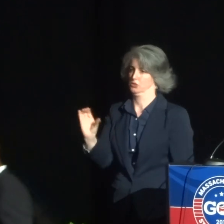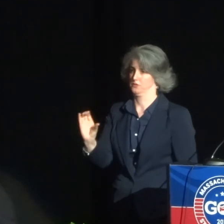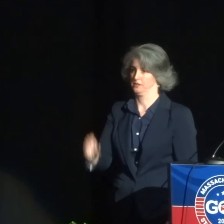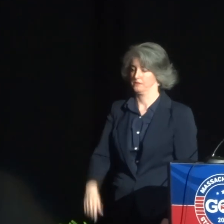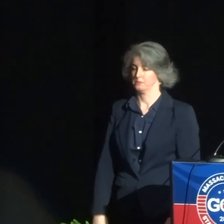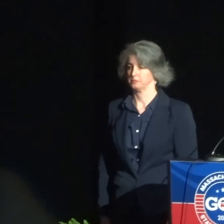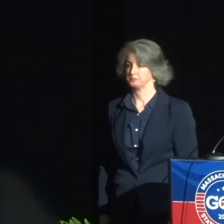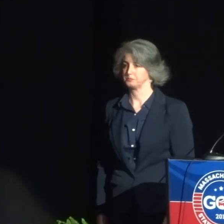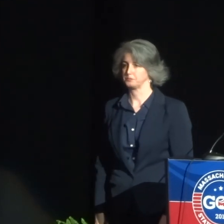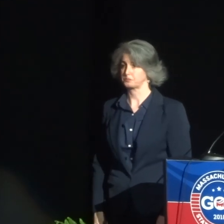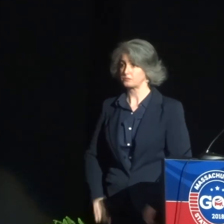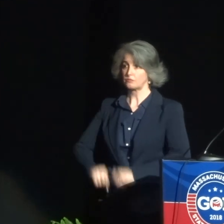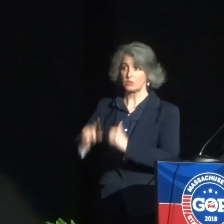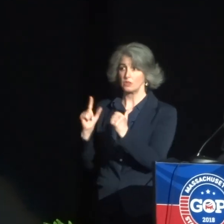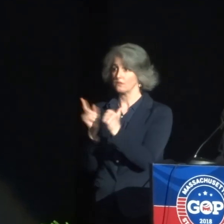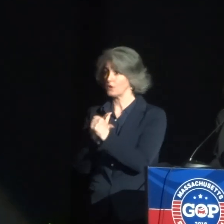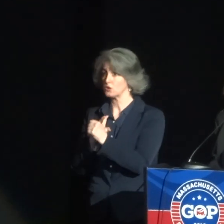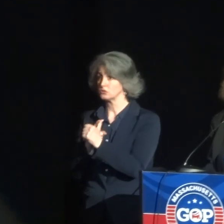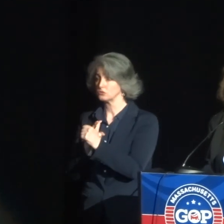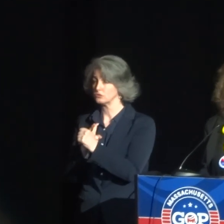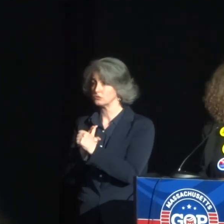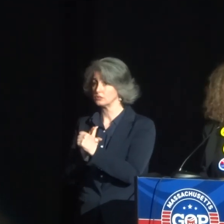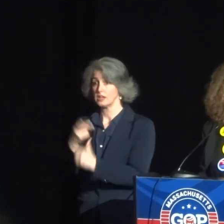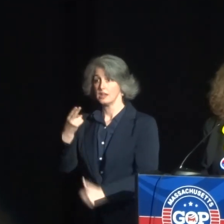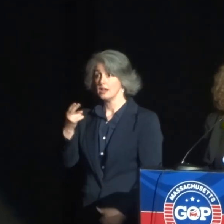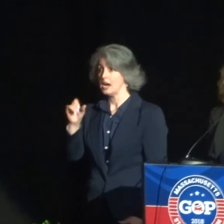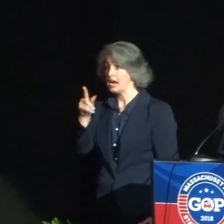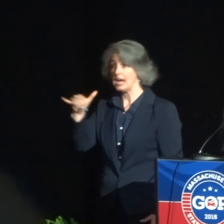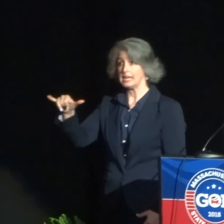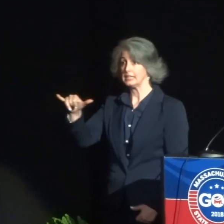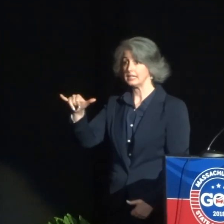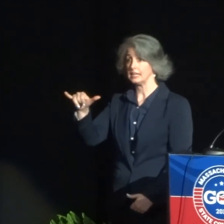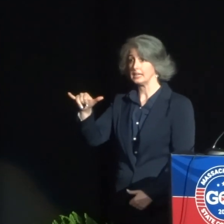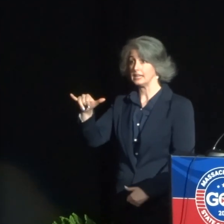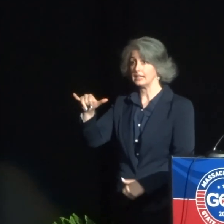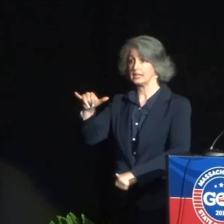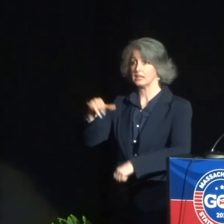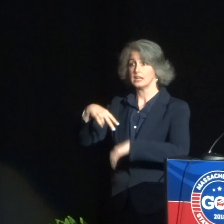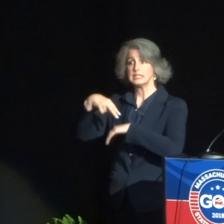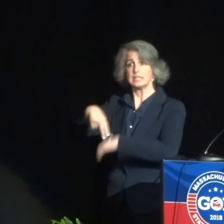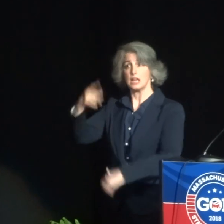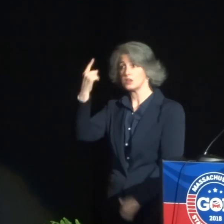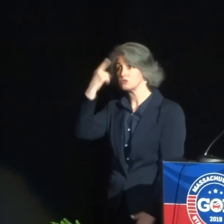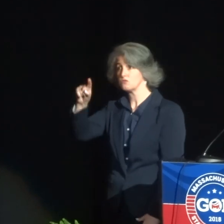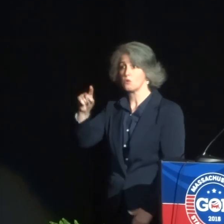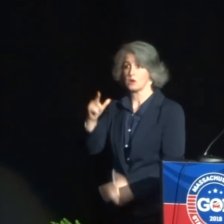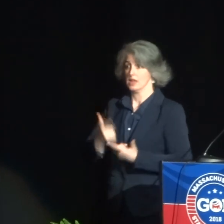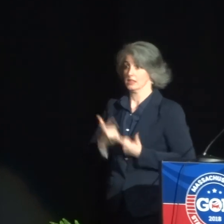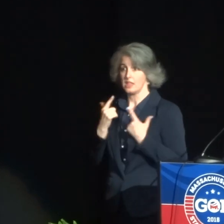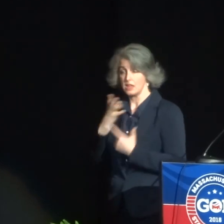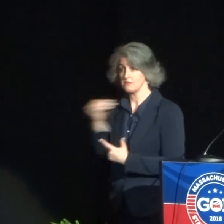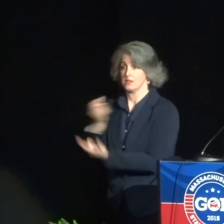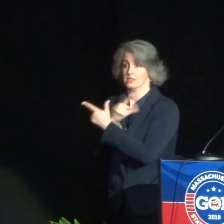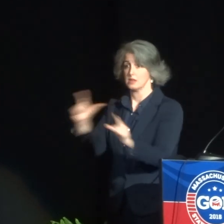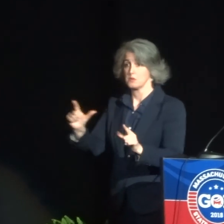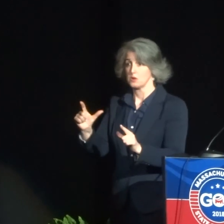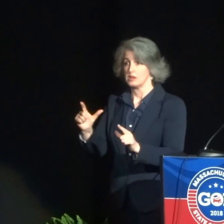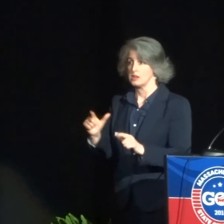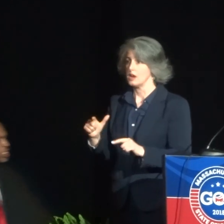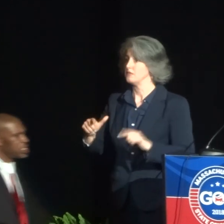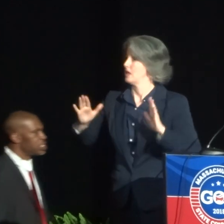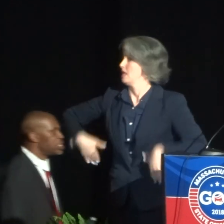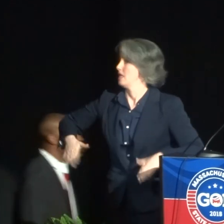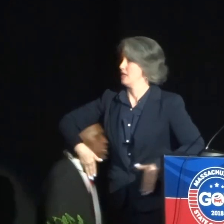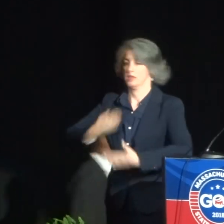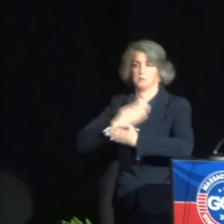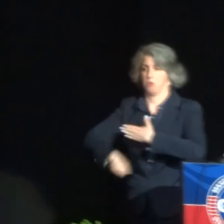constitutional conservative. First and foremost, Heidi stands for the life and the liberty of the unborn. She